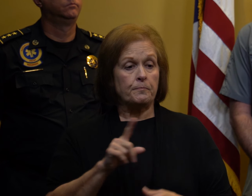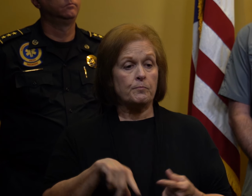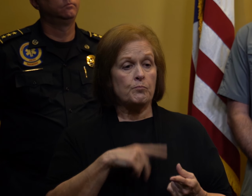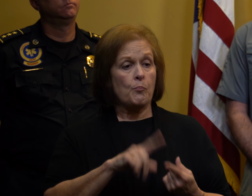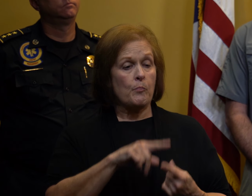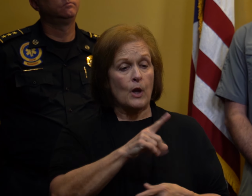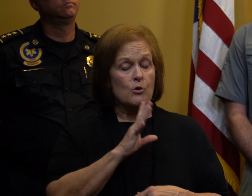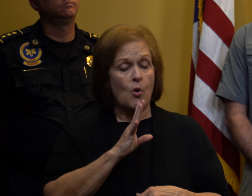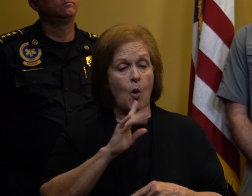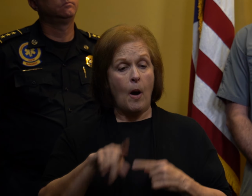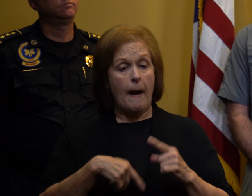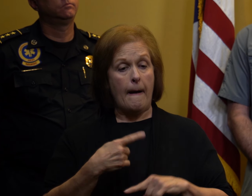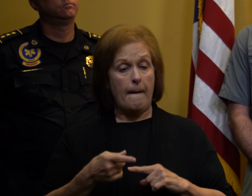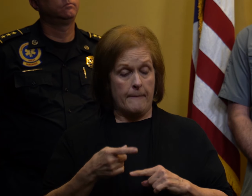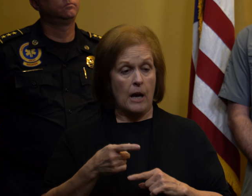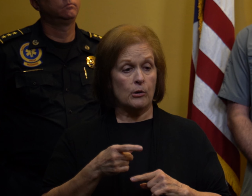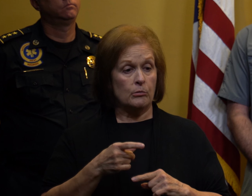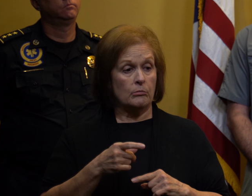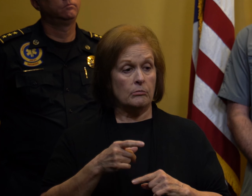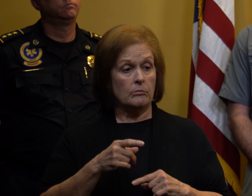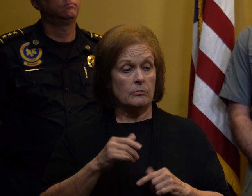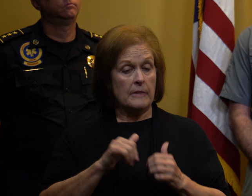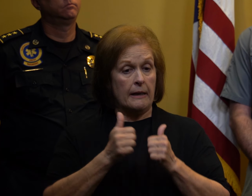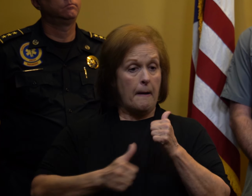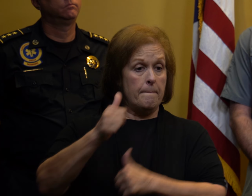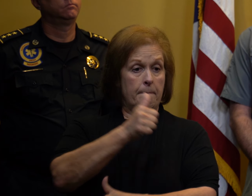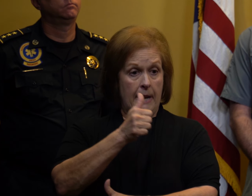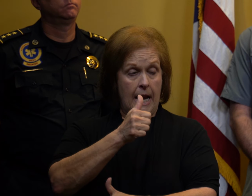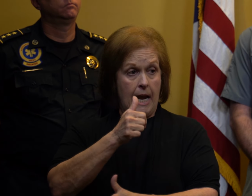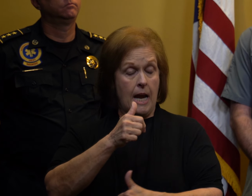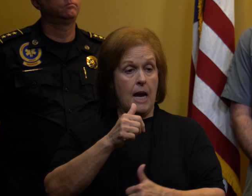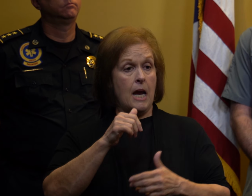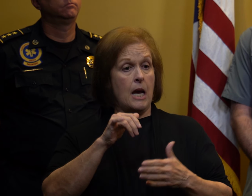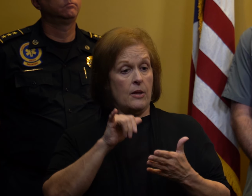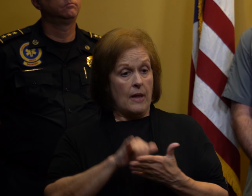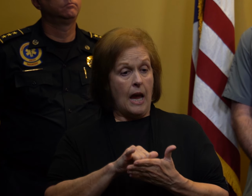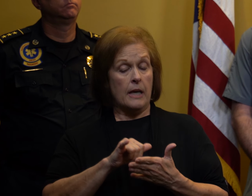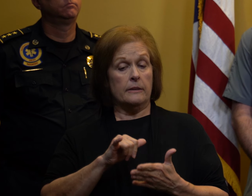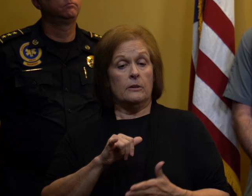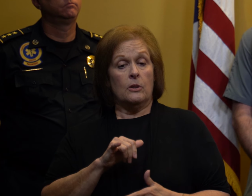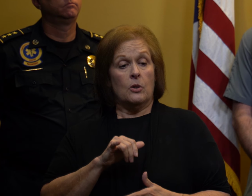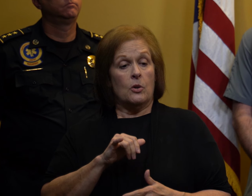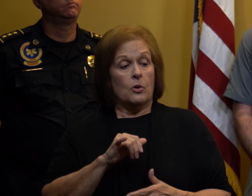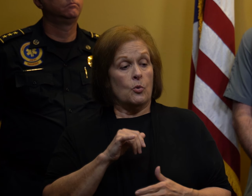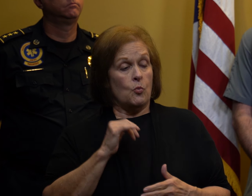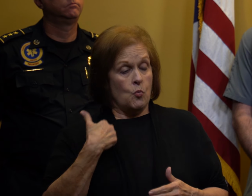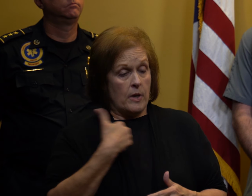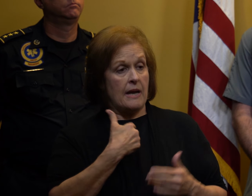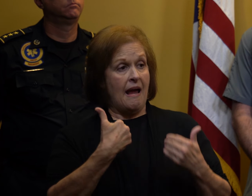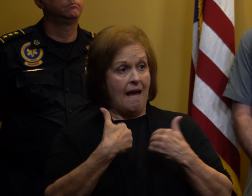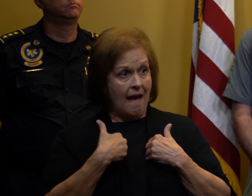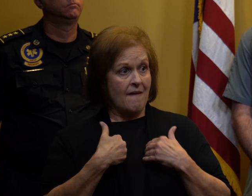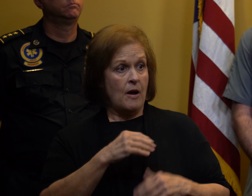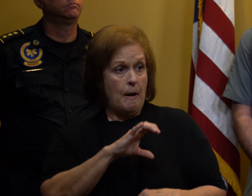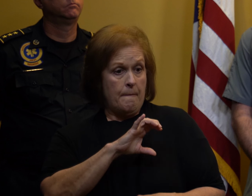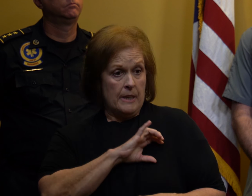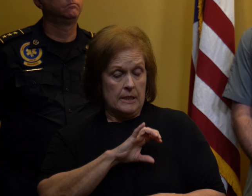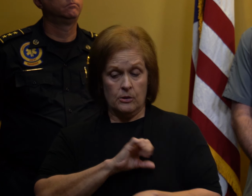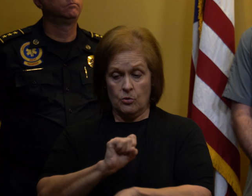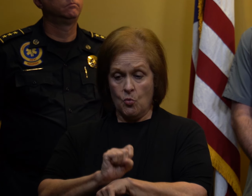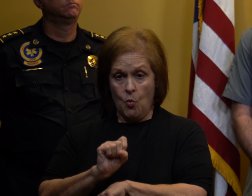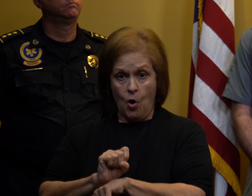speak about a unified command, it's something that we do all the time when we're hosting events in the city of New Orleans. So